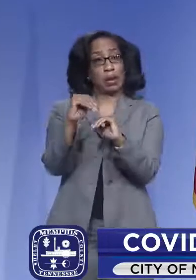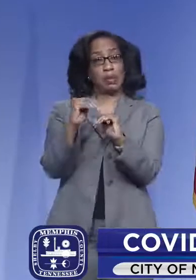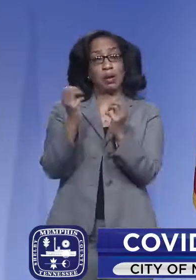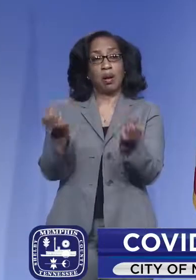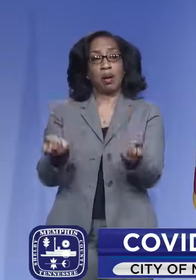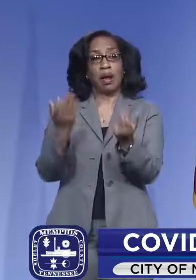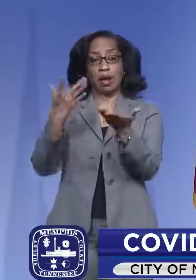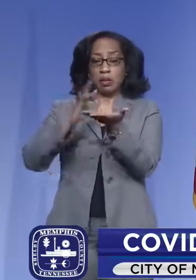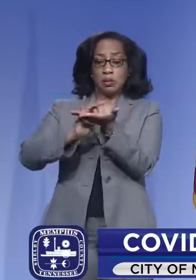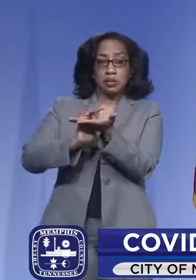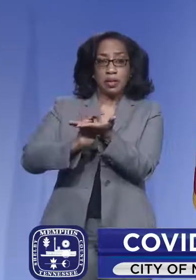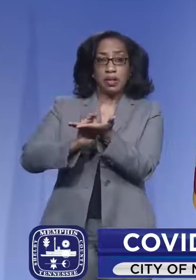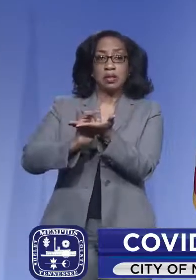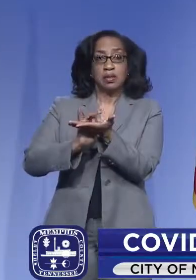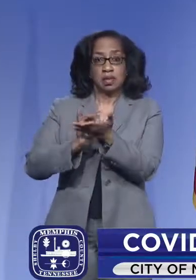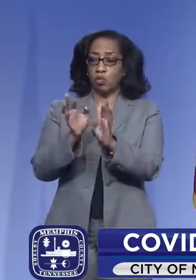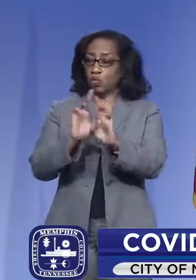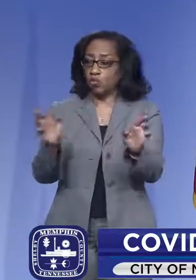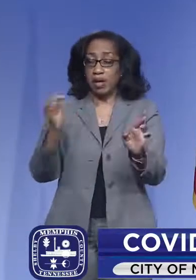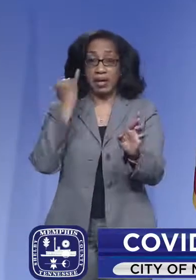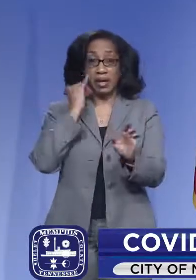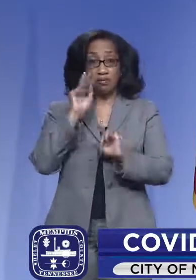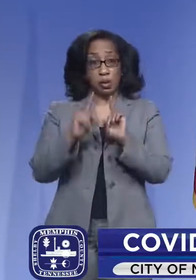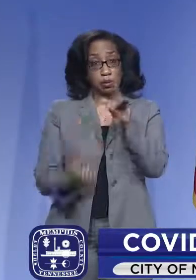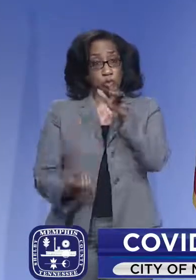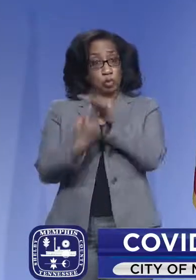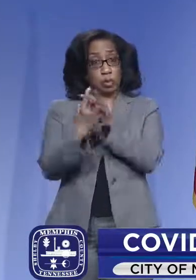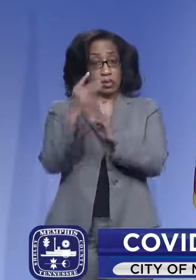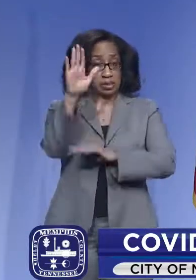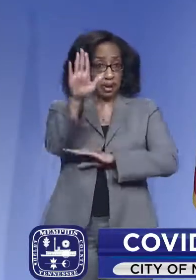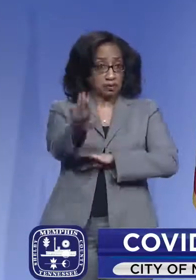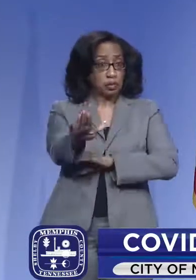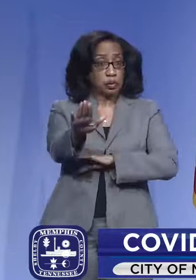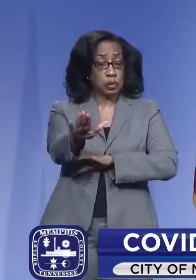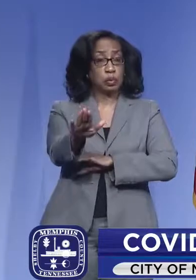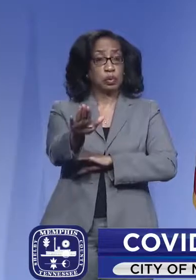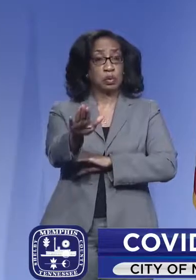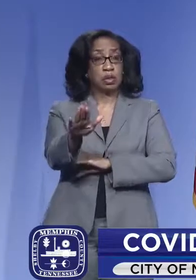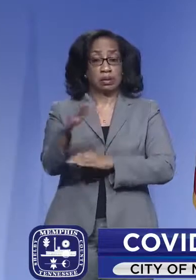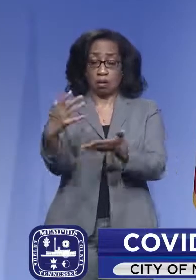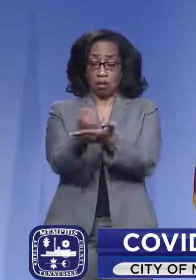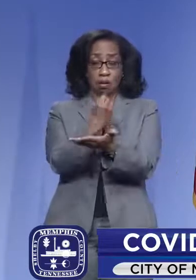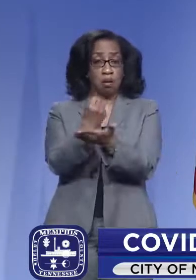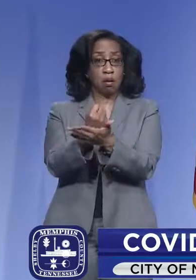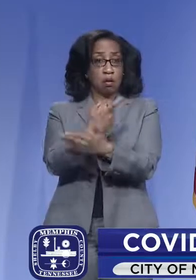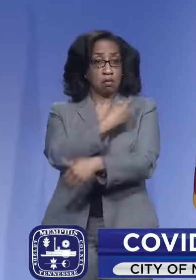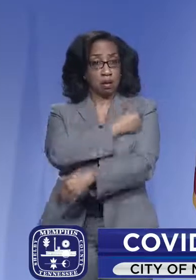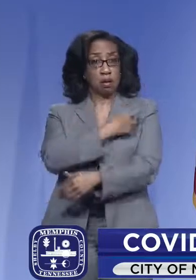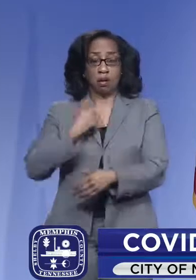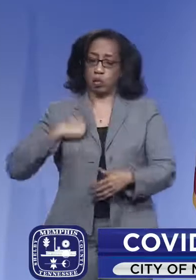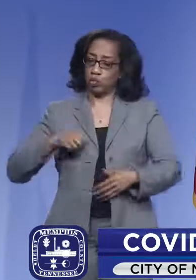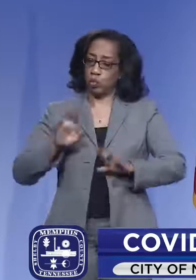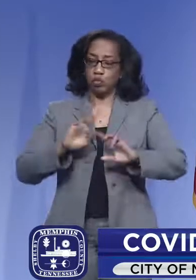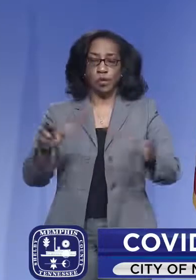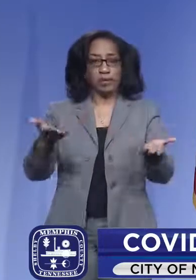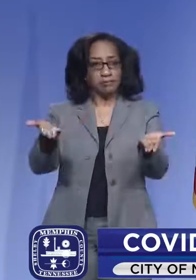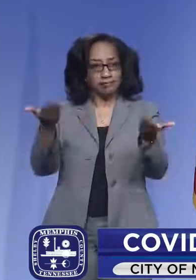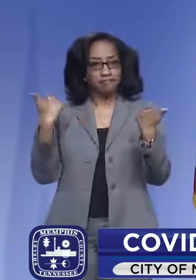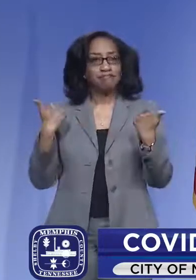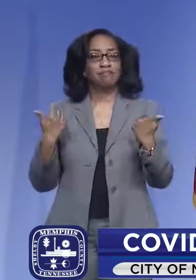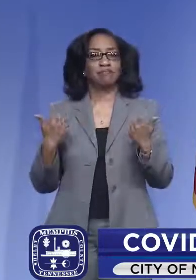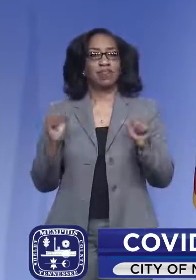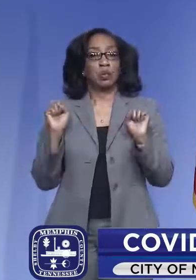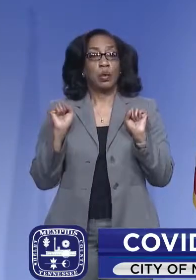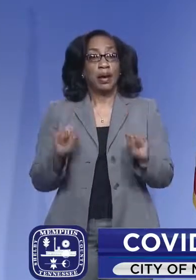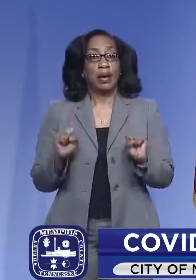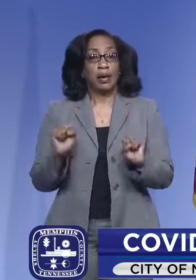We stand ready. If people showed up this afternoon to take advantage of that, we would be ready and willing and able